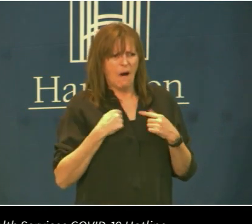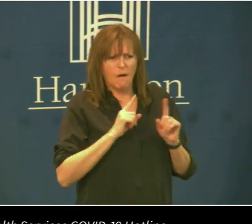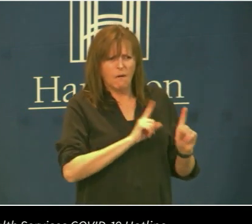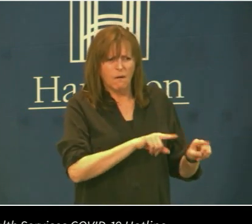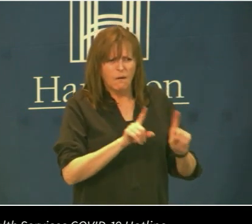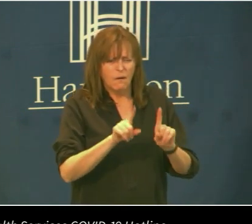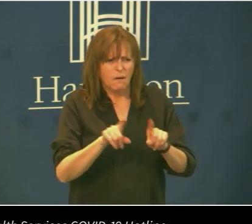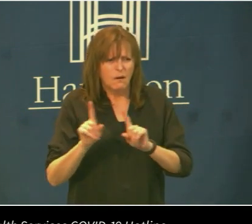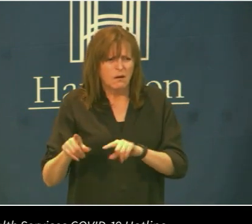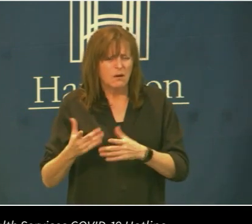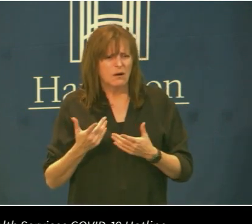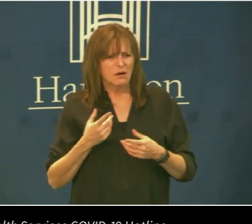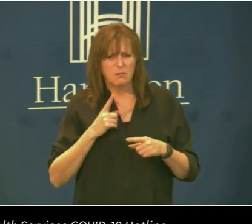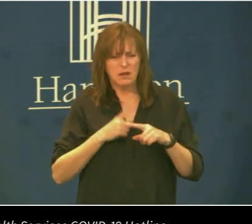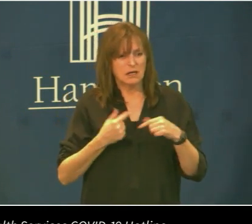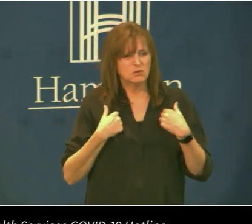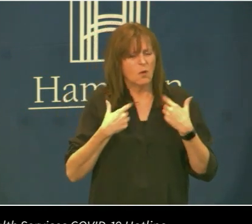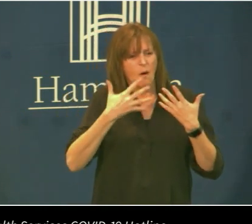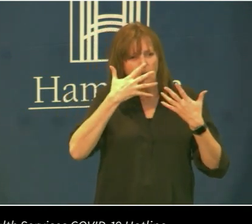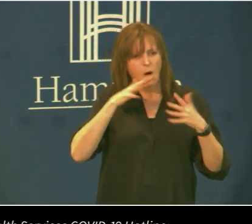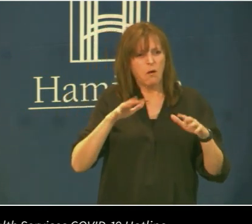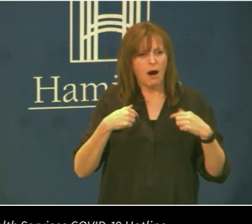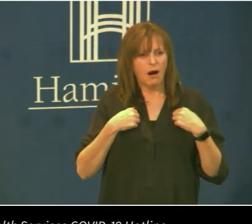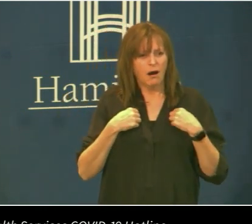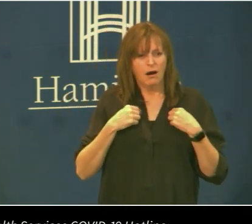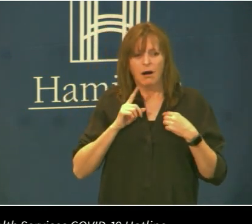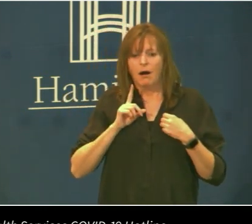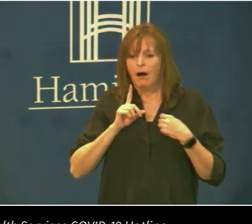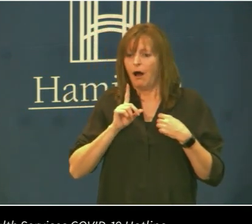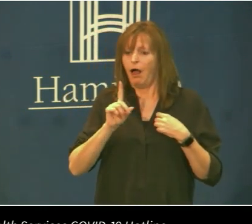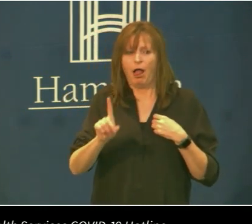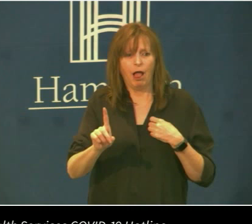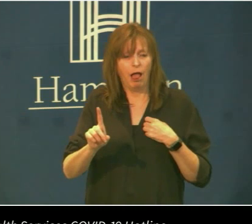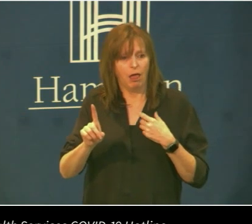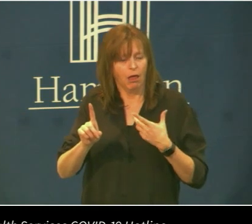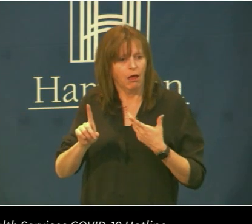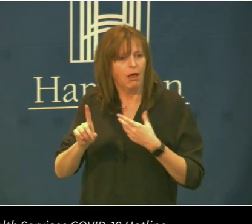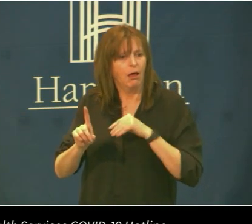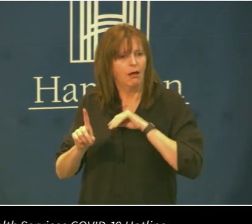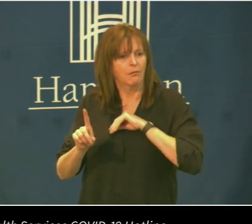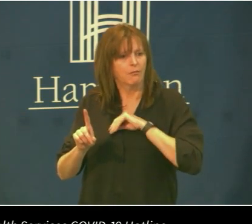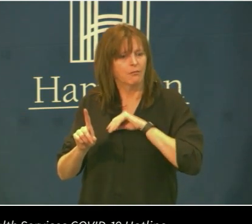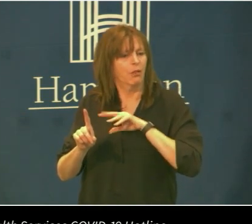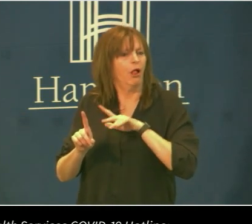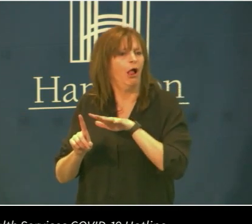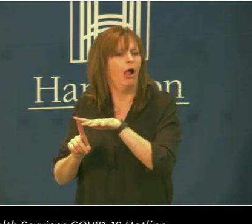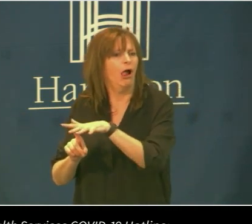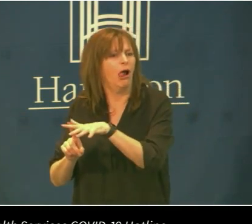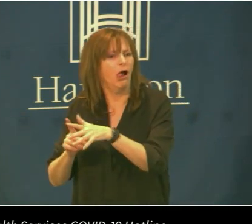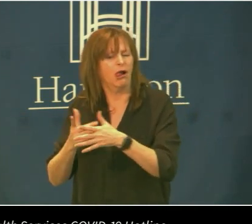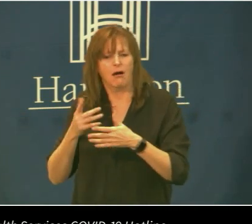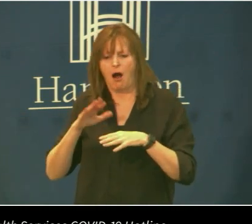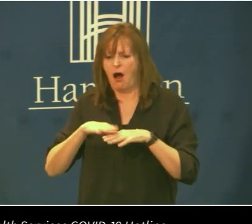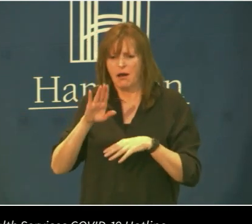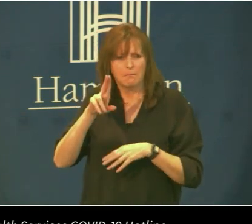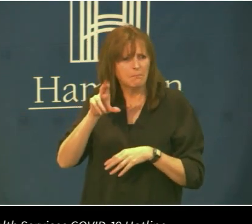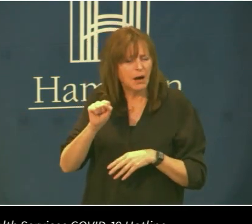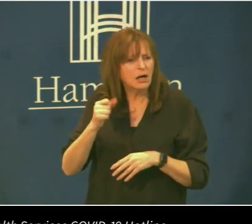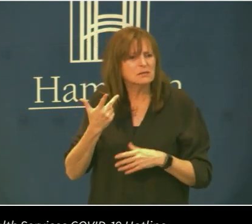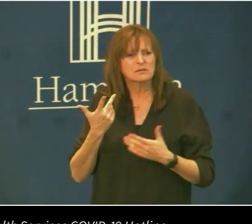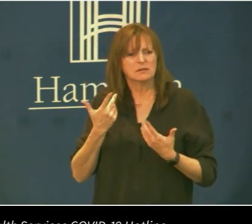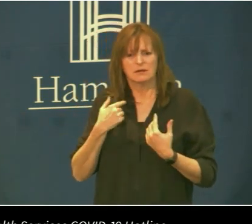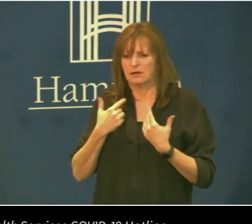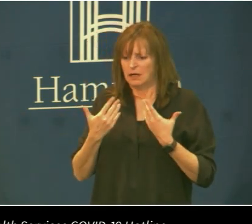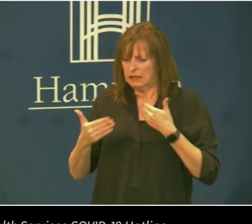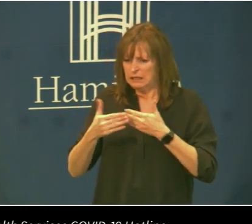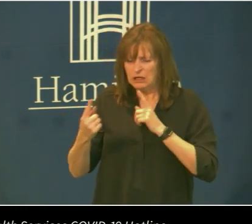zone, please don't hesitate to call our hotline. Our staff are more than happy to work with you, find out what your circumstances are,